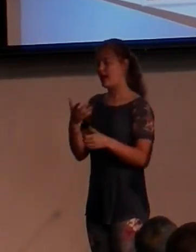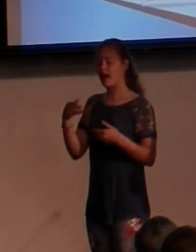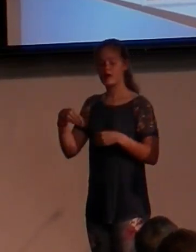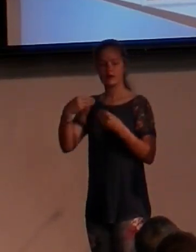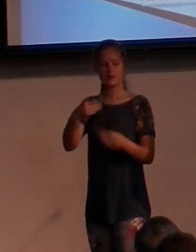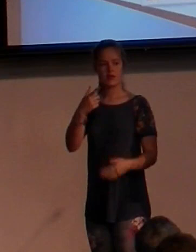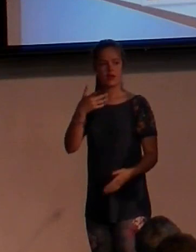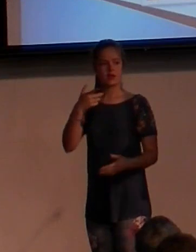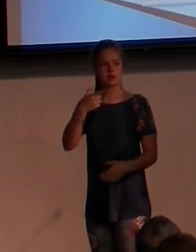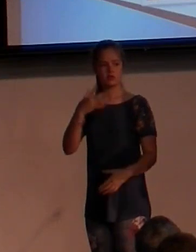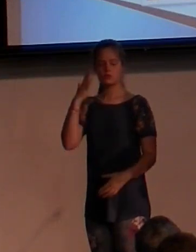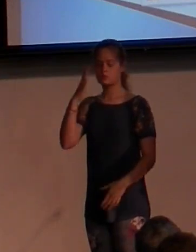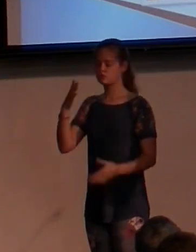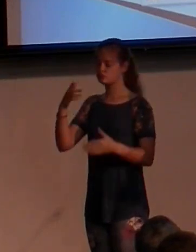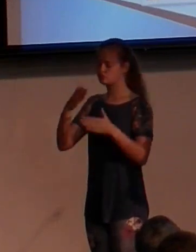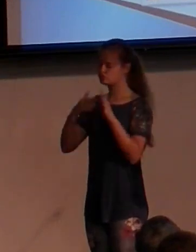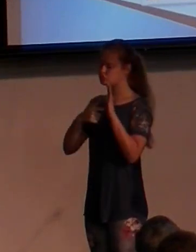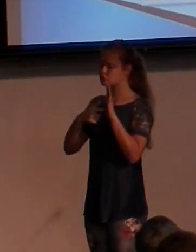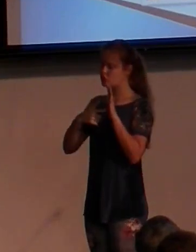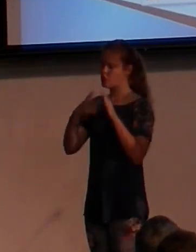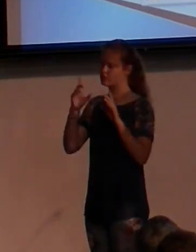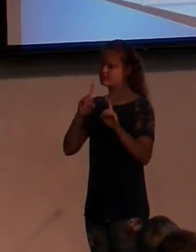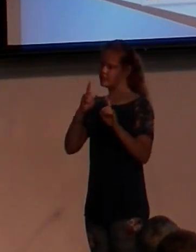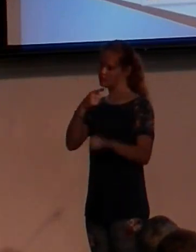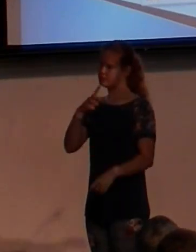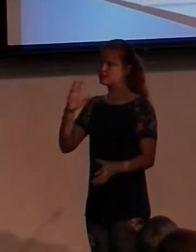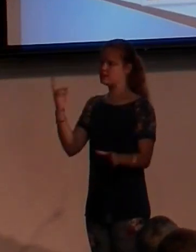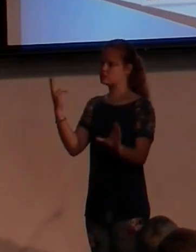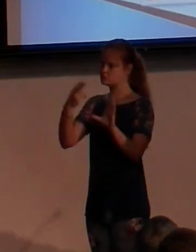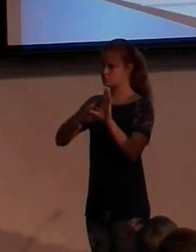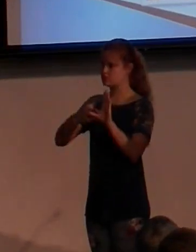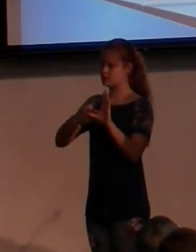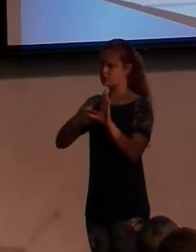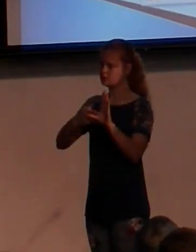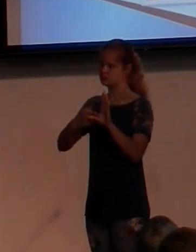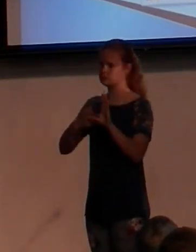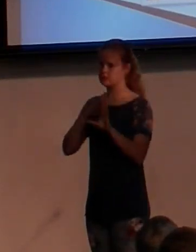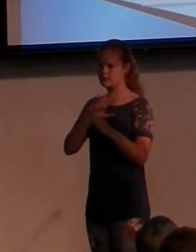things that happened on the disciple trips he was a part of. So Darren, come up here and share with us, brother.